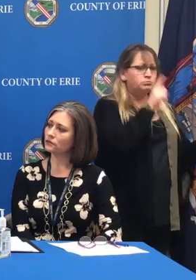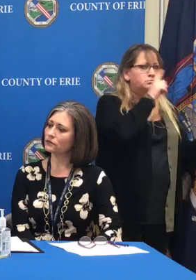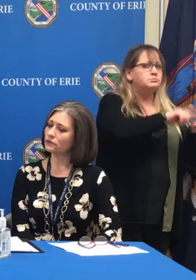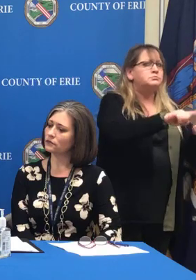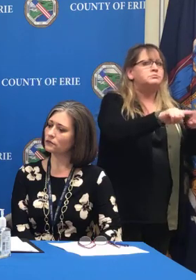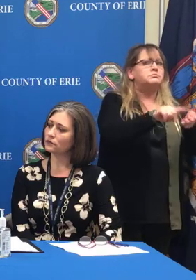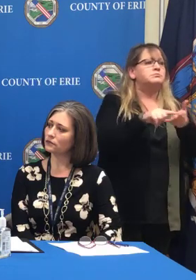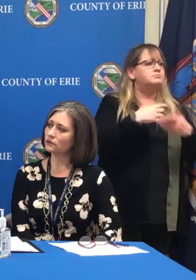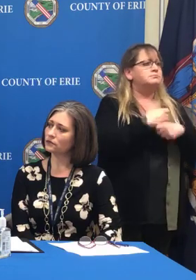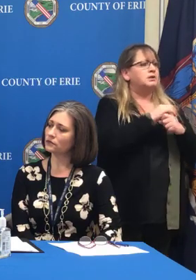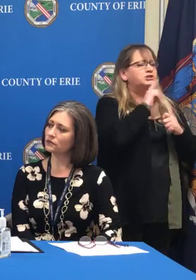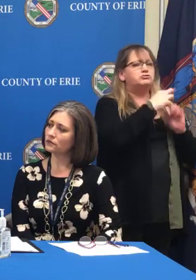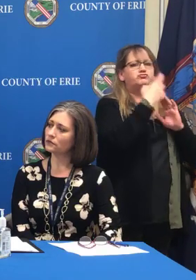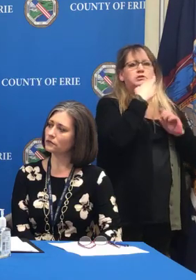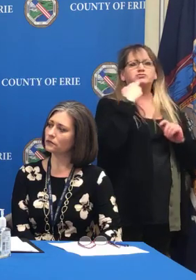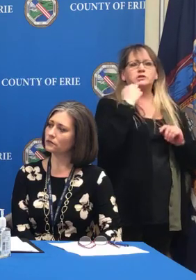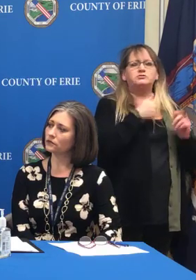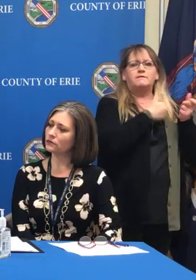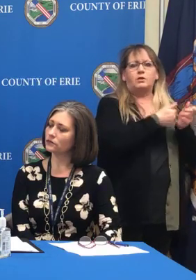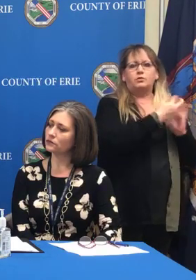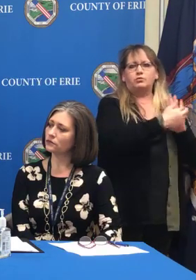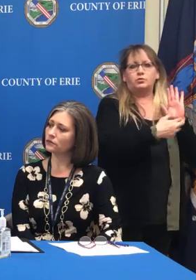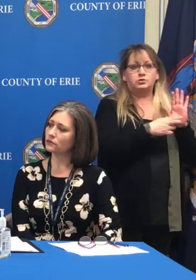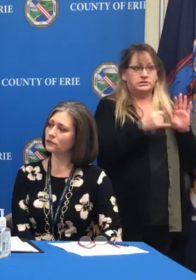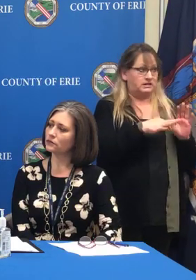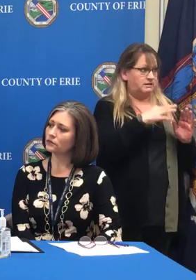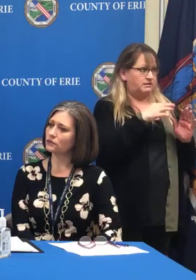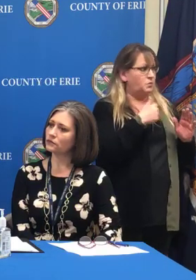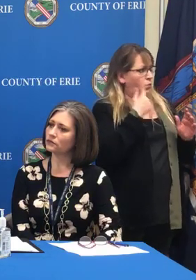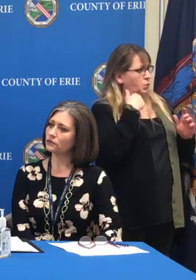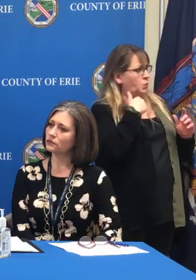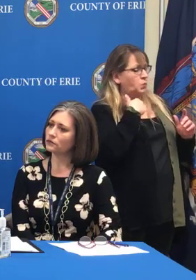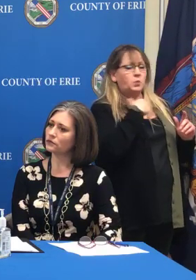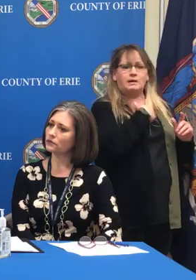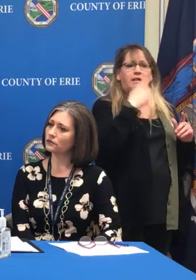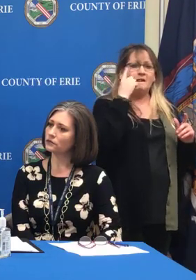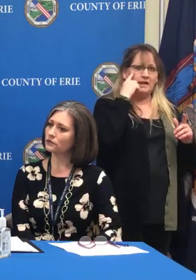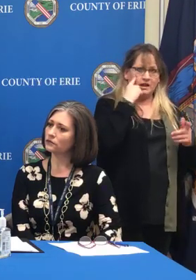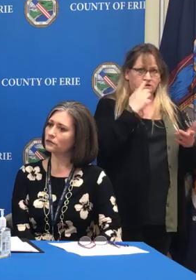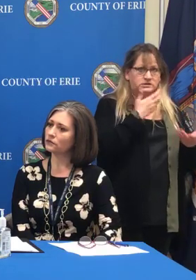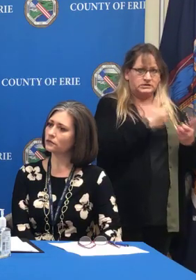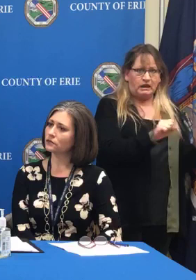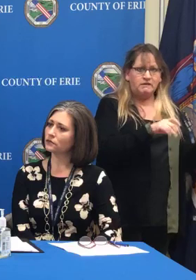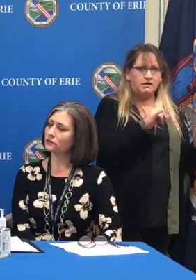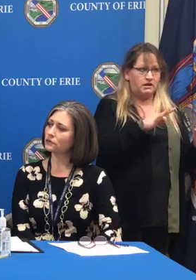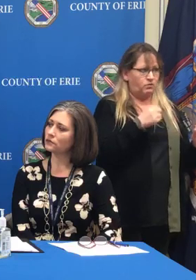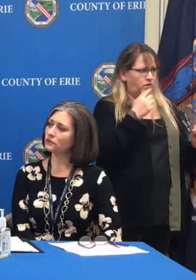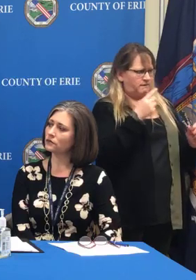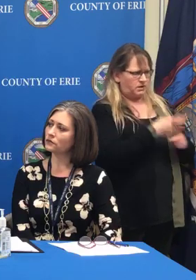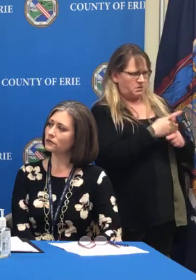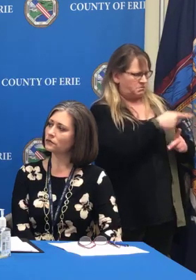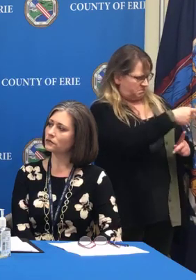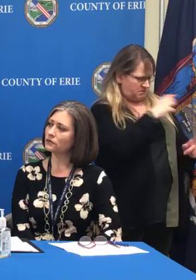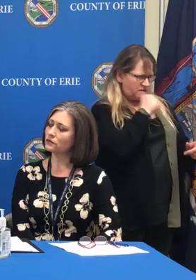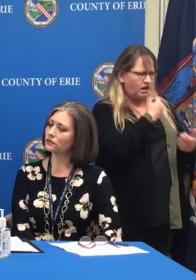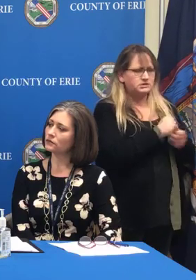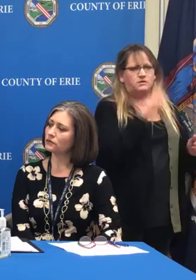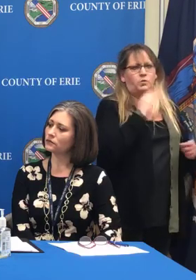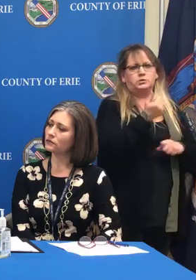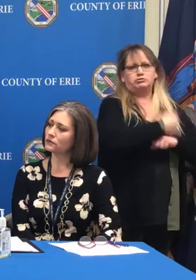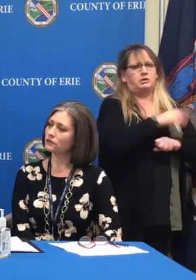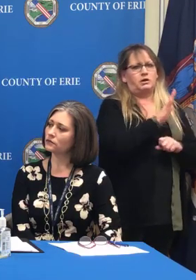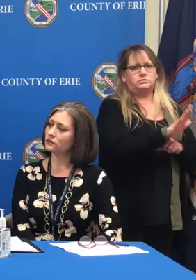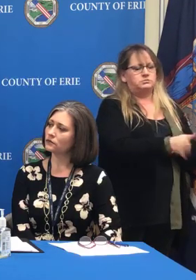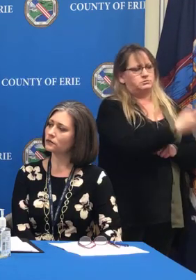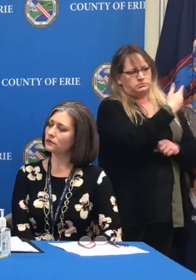checks. So we believe that food is safe. If it isn't safe and we find out about it, we're shutting the place down. And then the